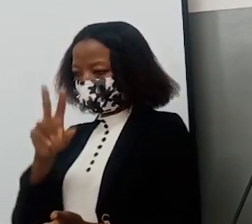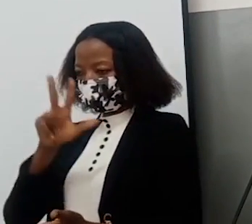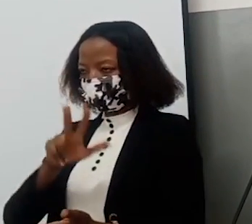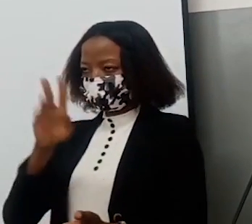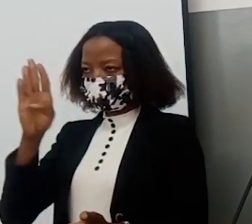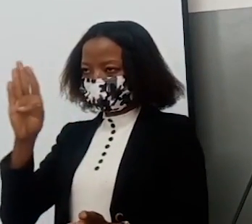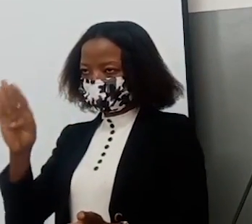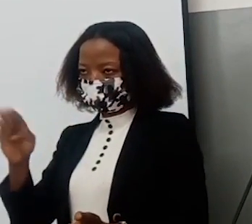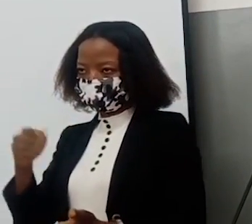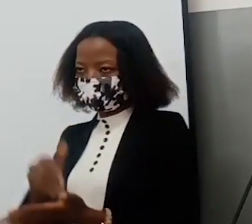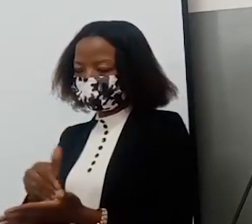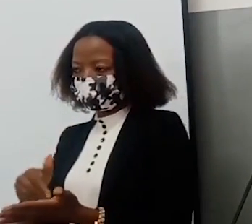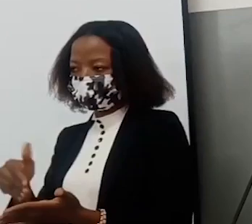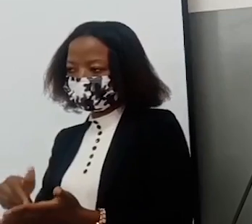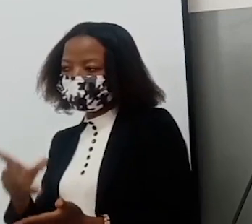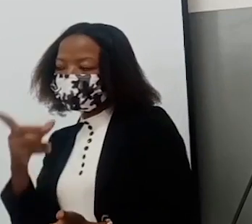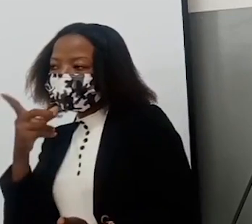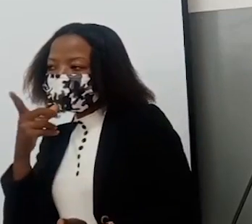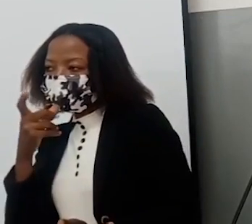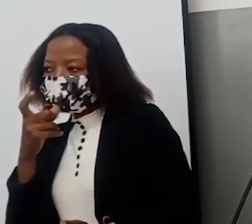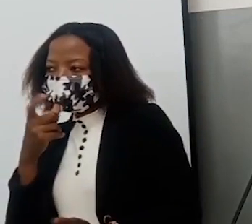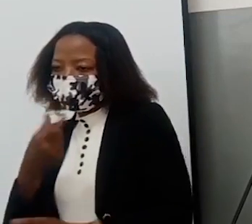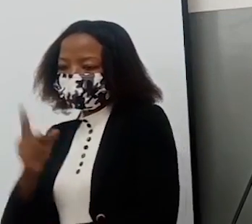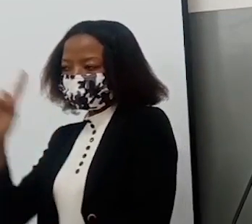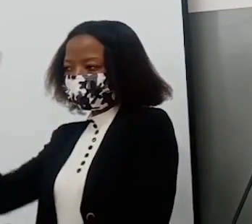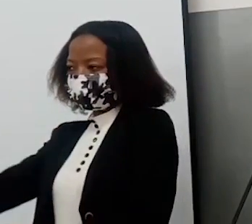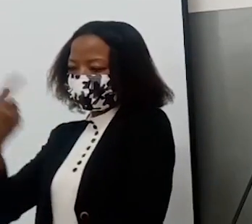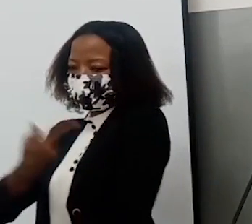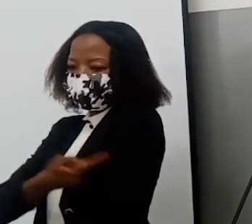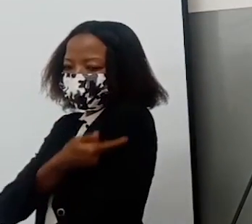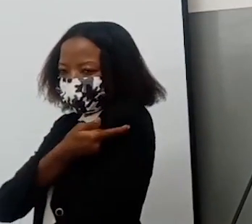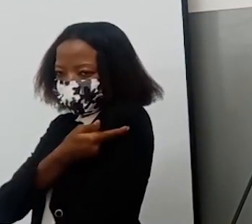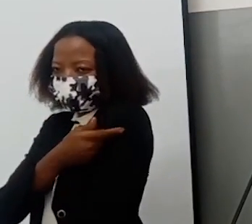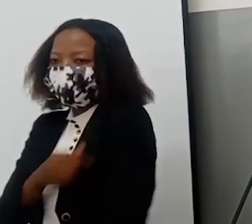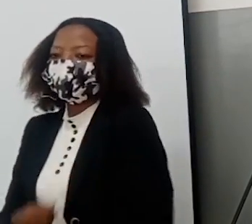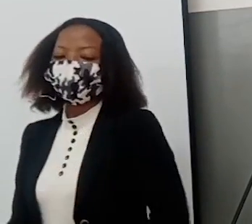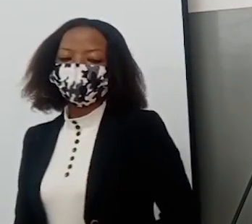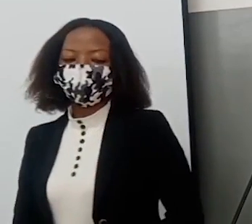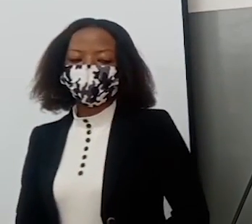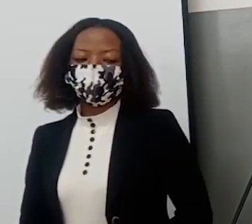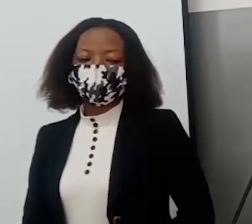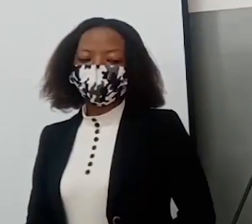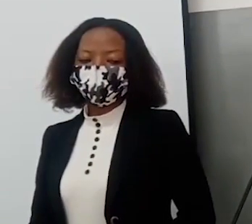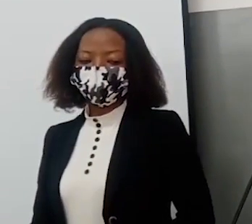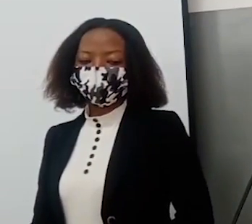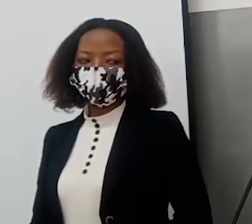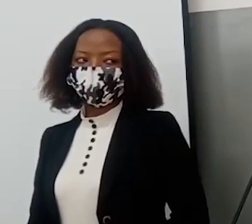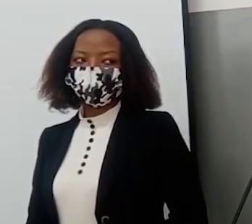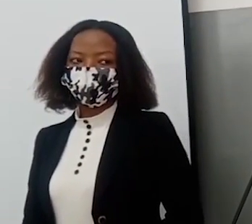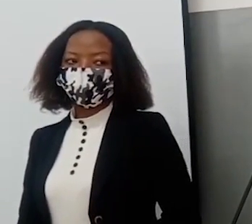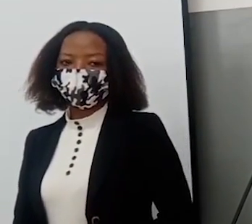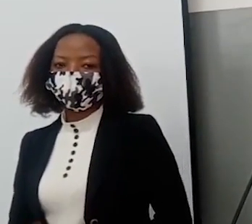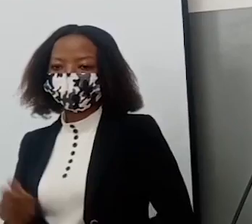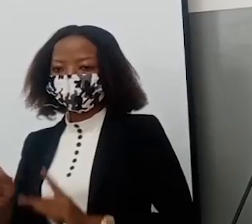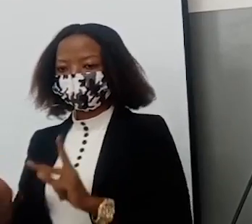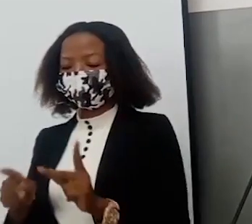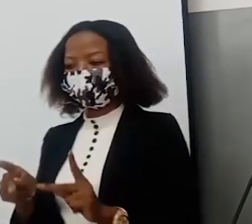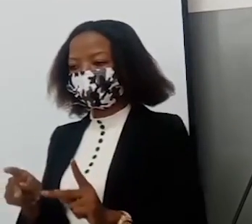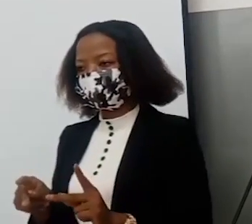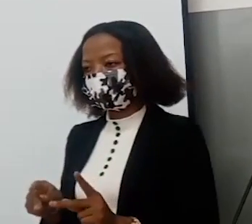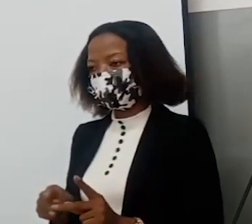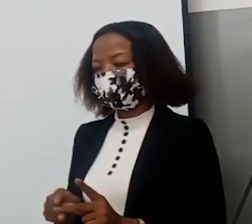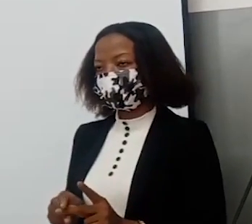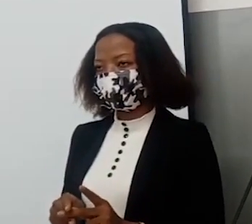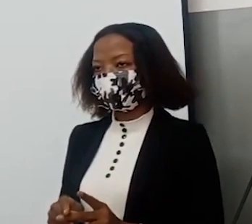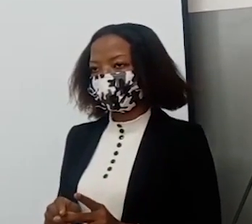the first dose. And then second dose is 32,174. And then those who have been captured on the